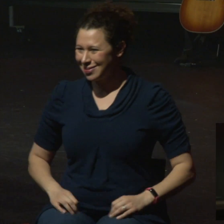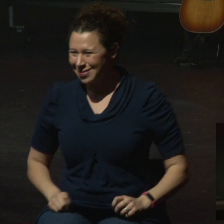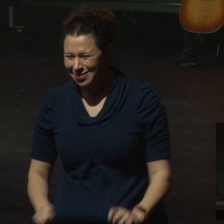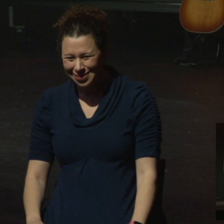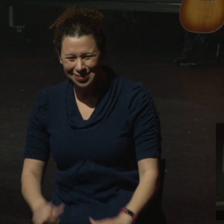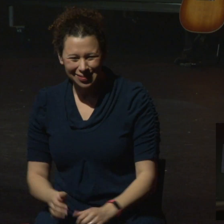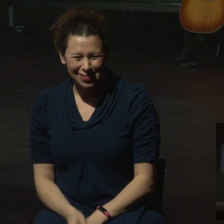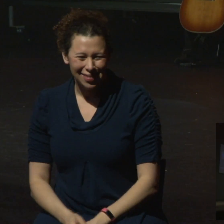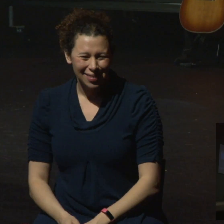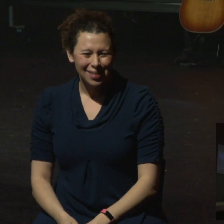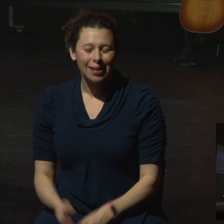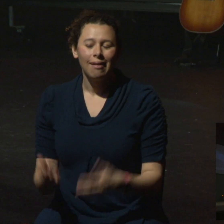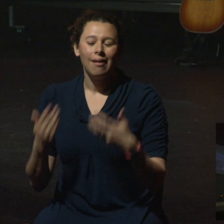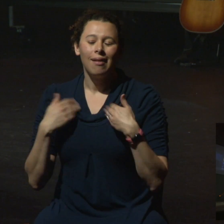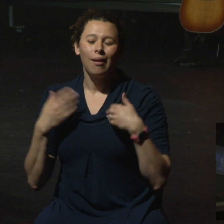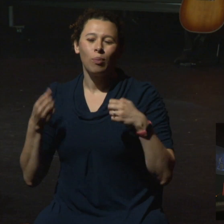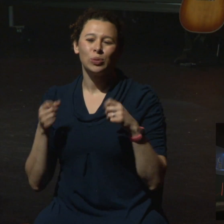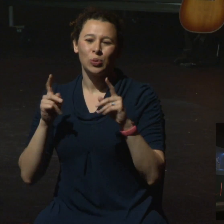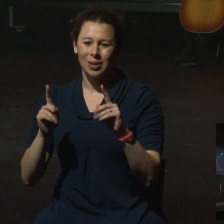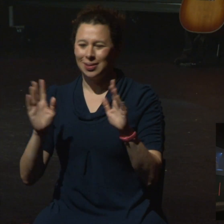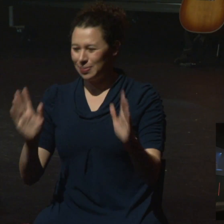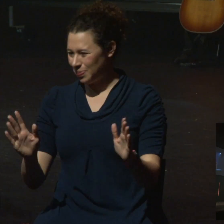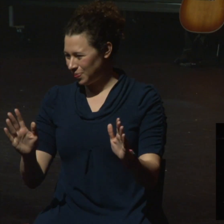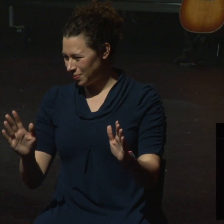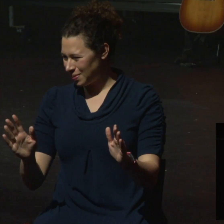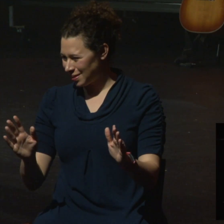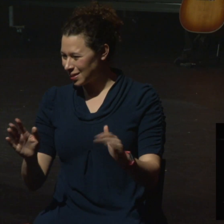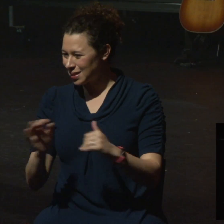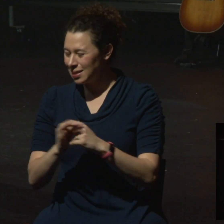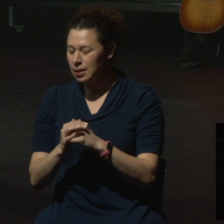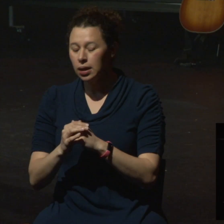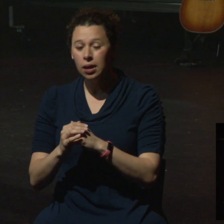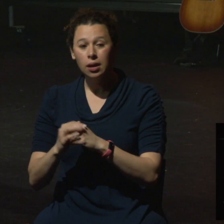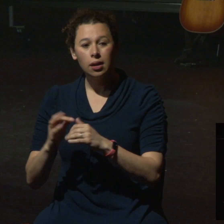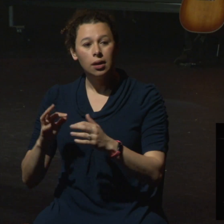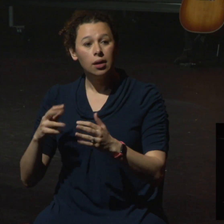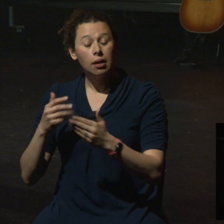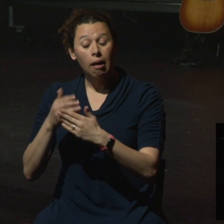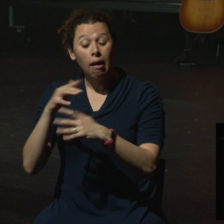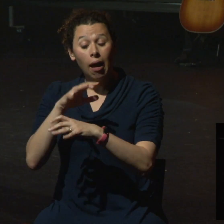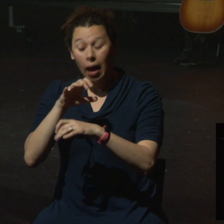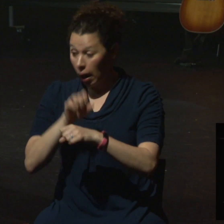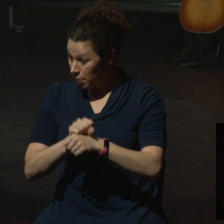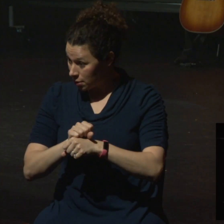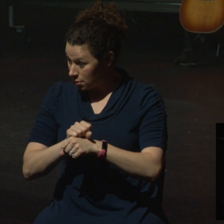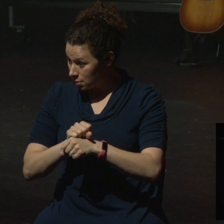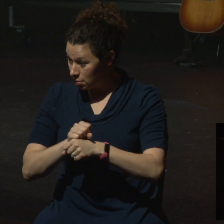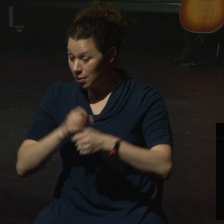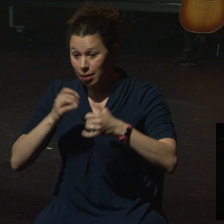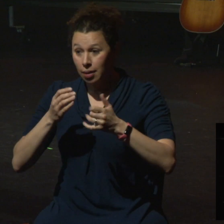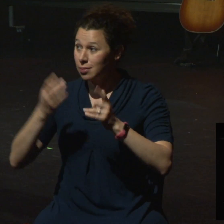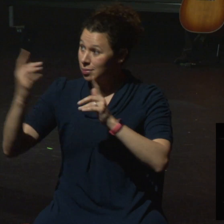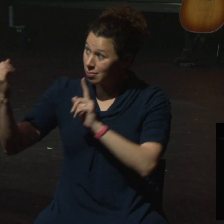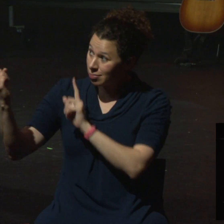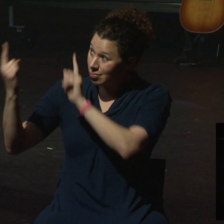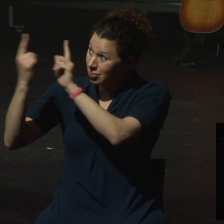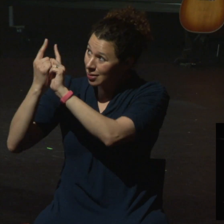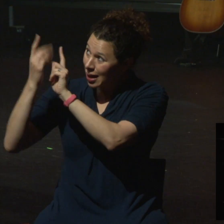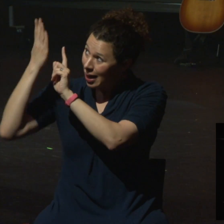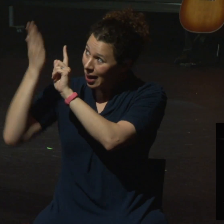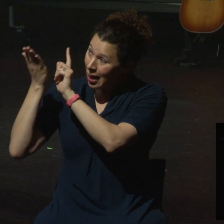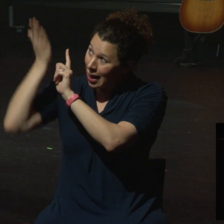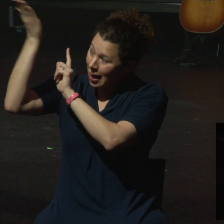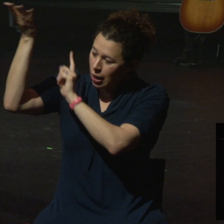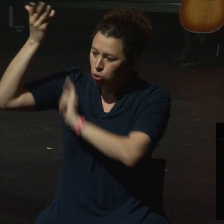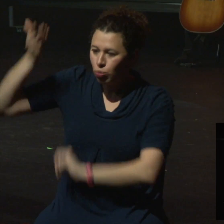I had an opportunity. Here's what I'm saying, man. Get into the habit of getting into his presence and watch how he